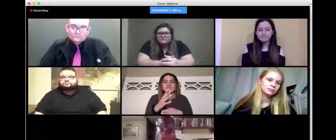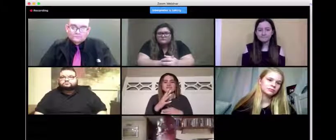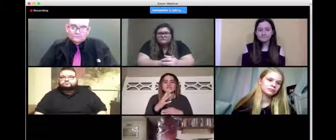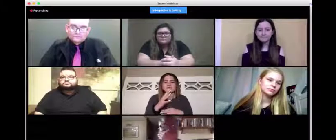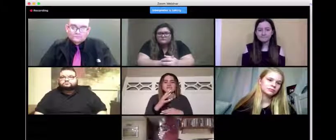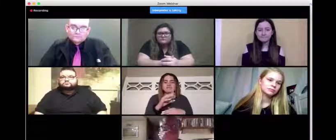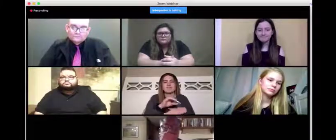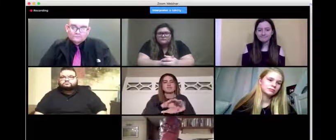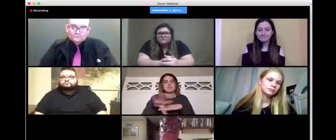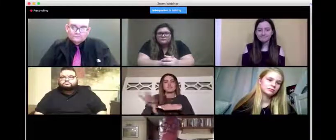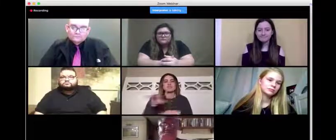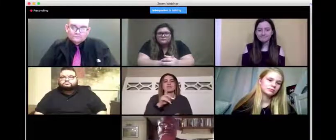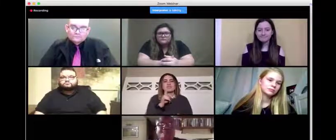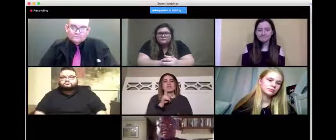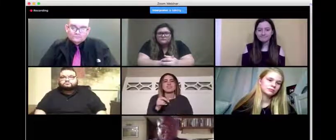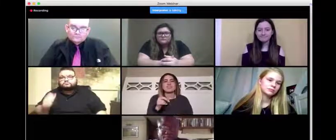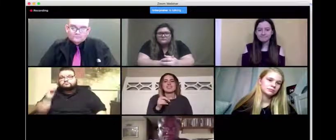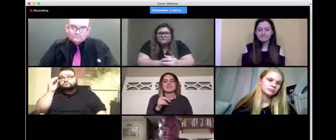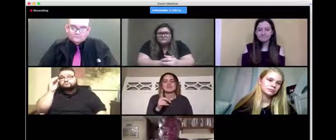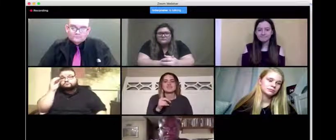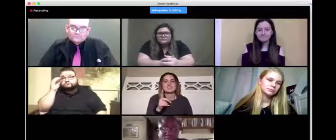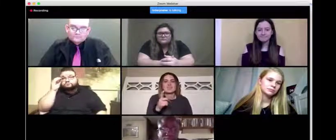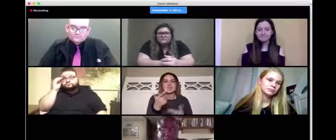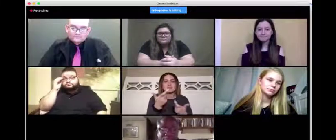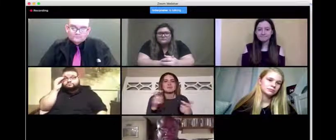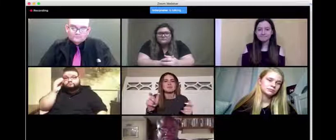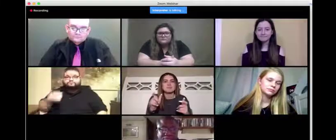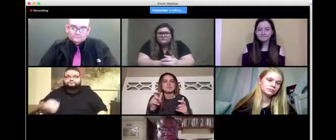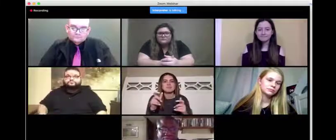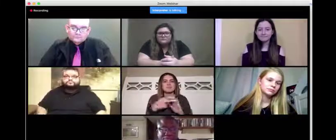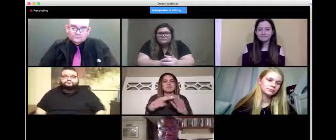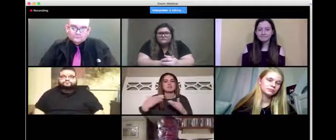big, huge responsibility. And I believe that,